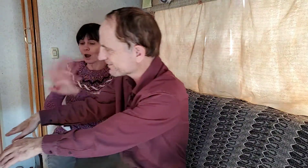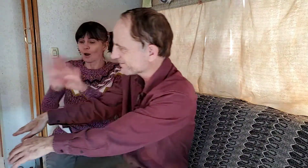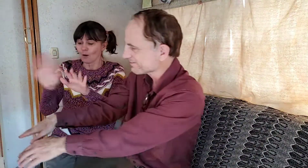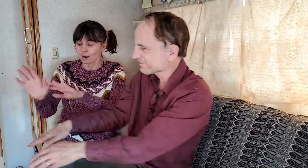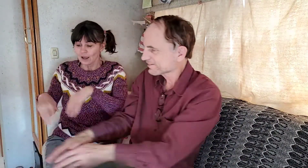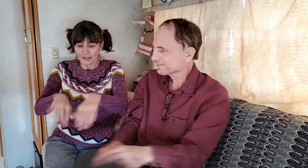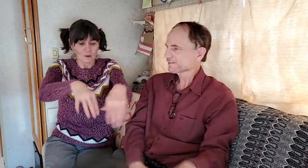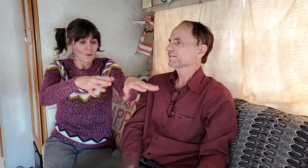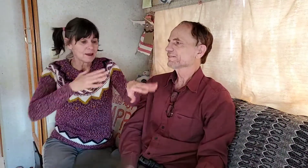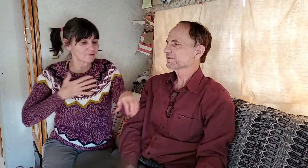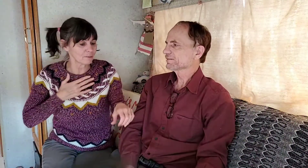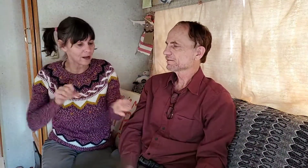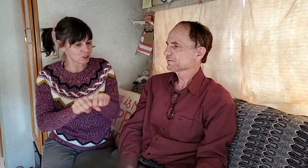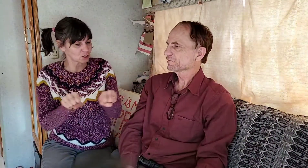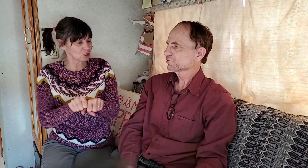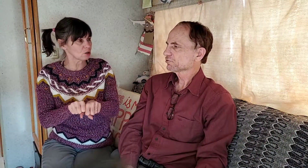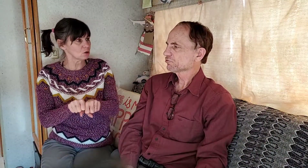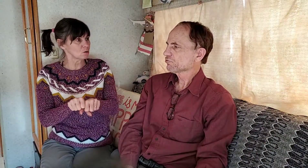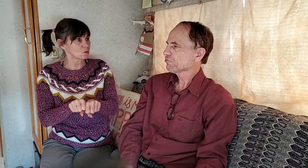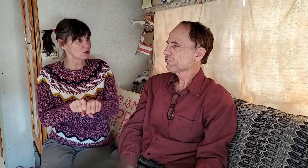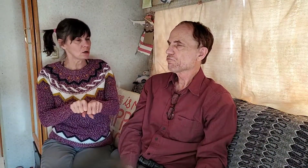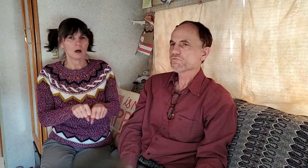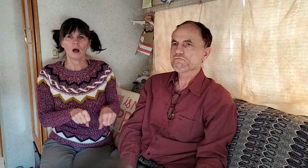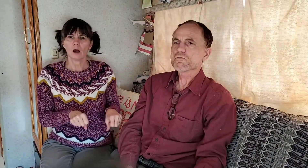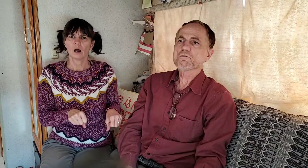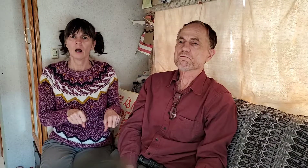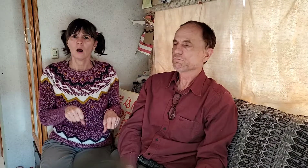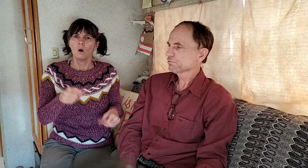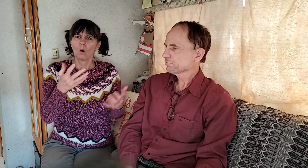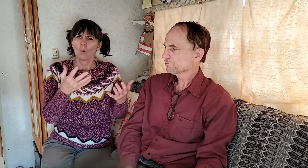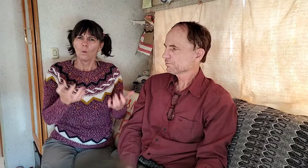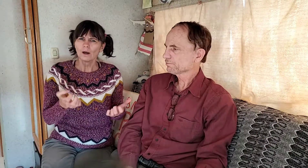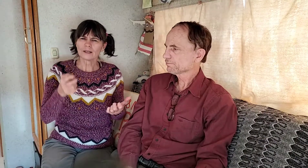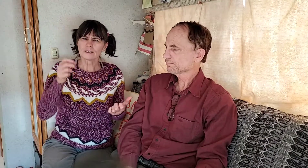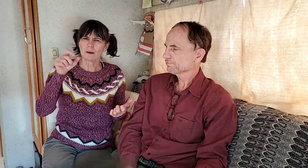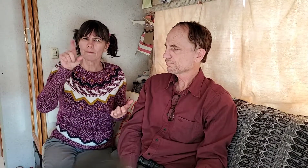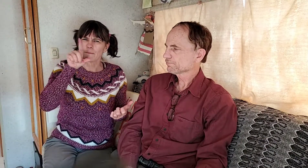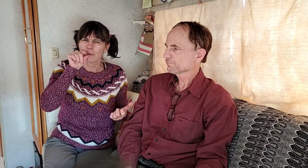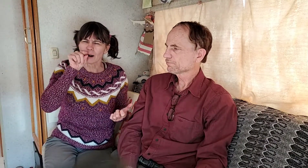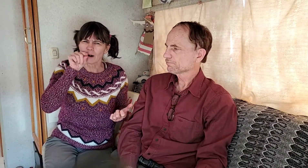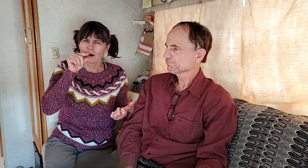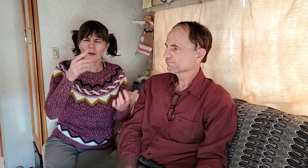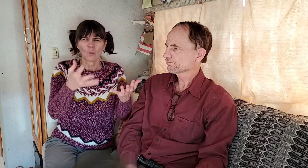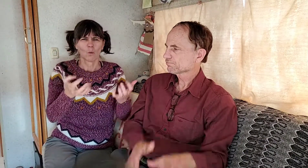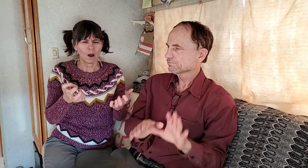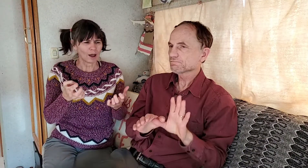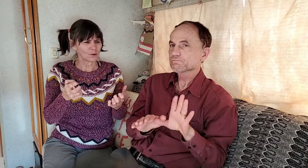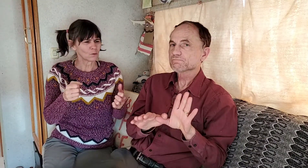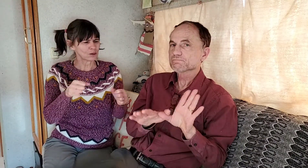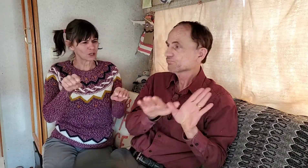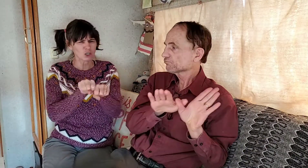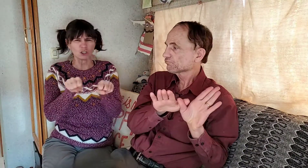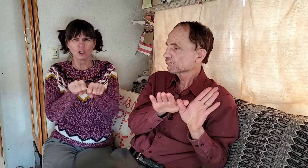no. Get away from my shoe. What does a bird want with the